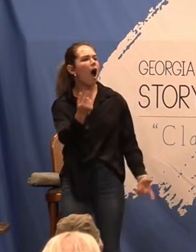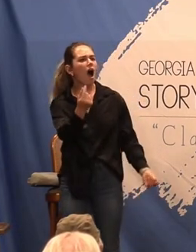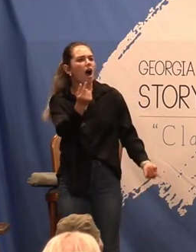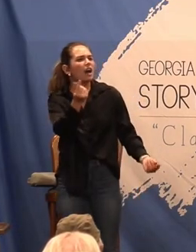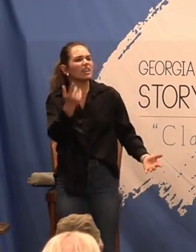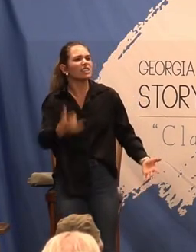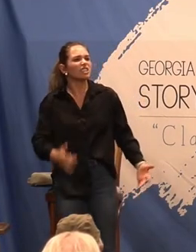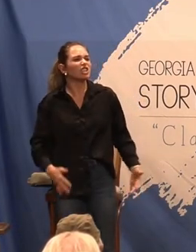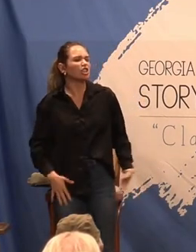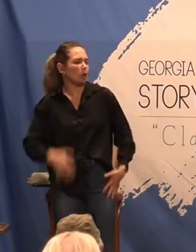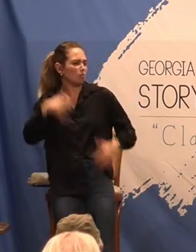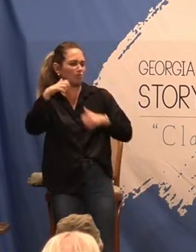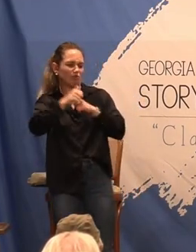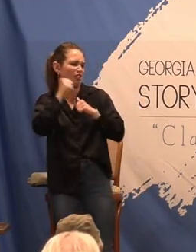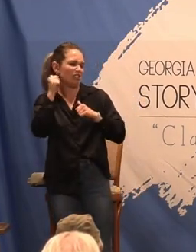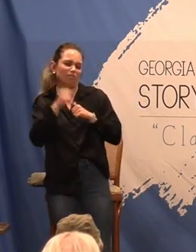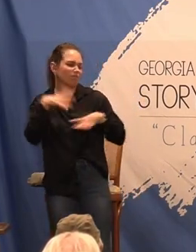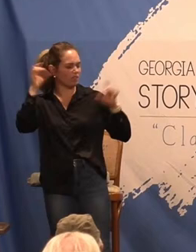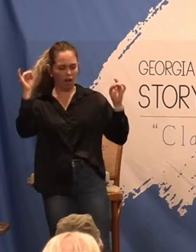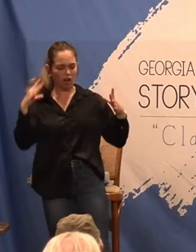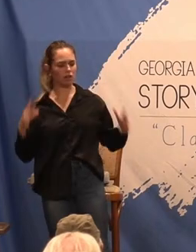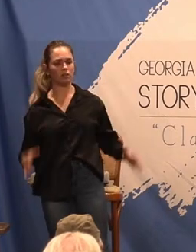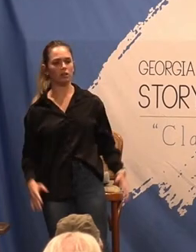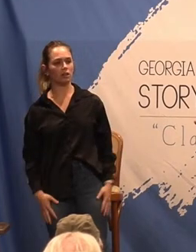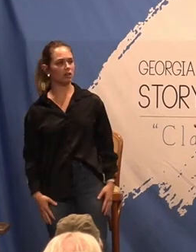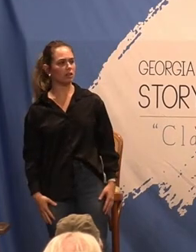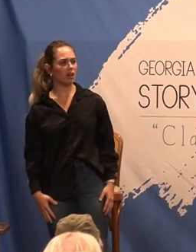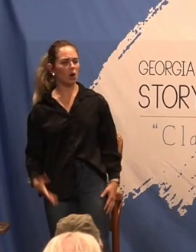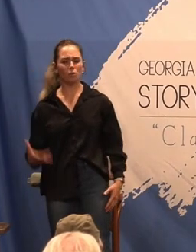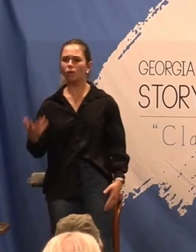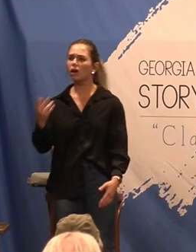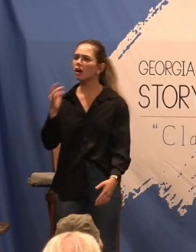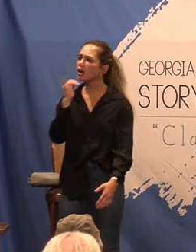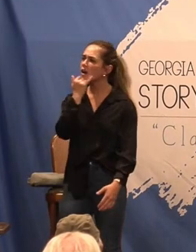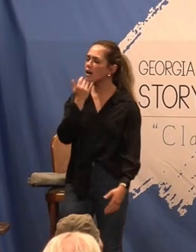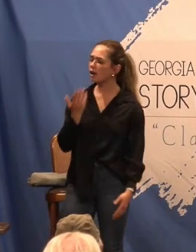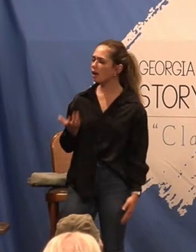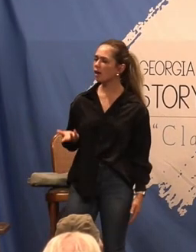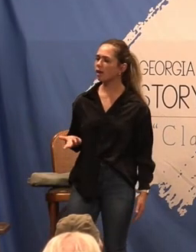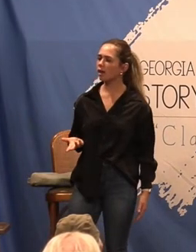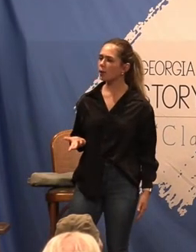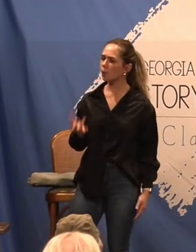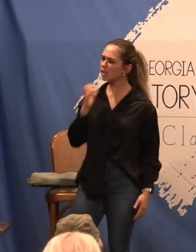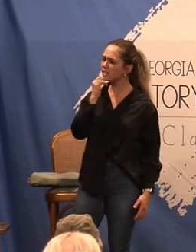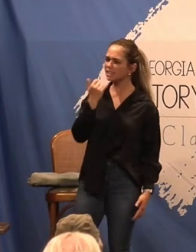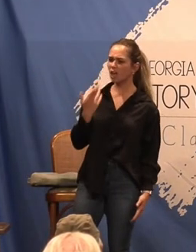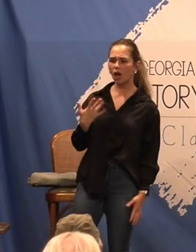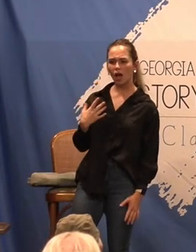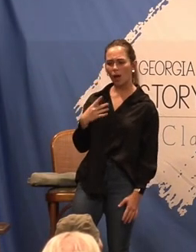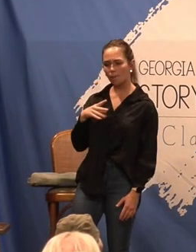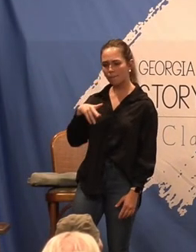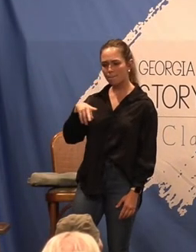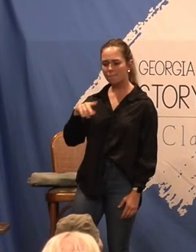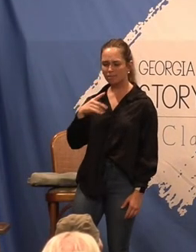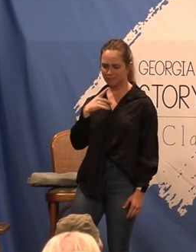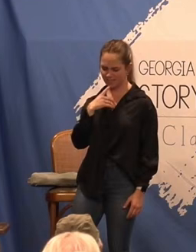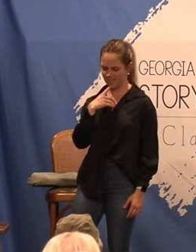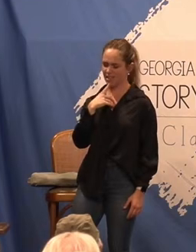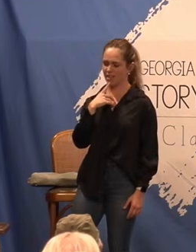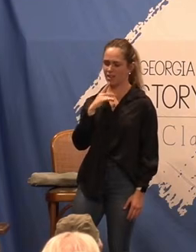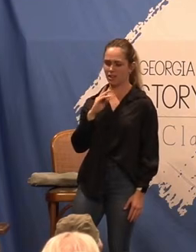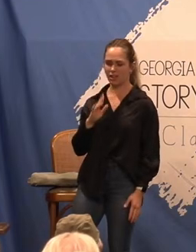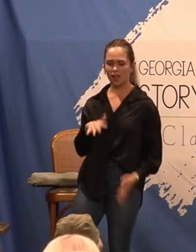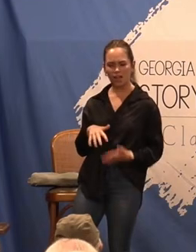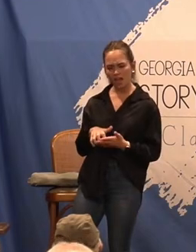you treacherous, you just, what's the matter? What's the matter? Don't be pathetic, said the